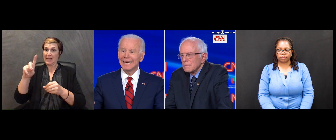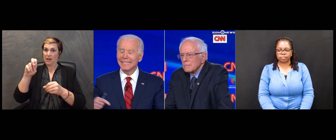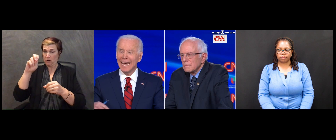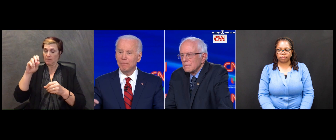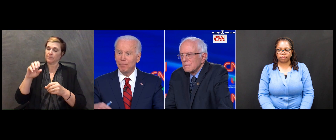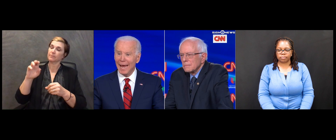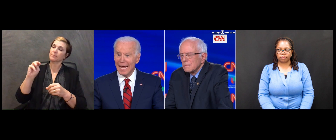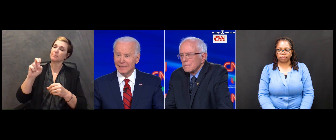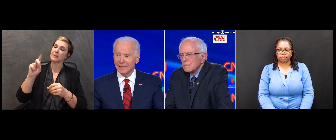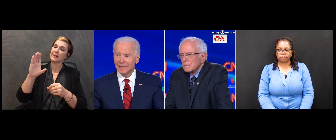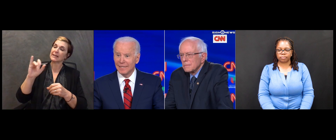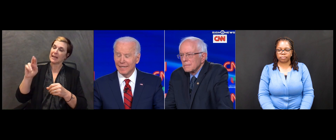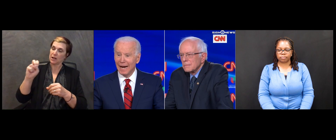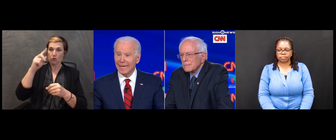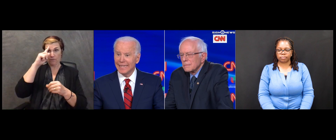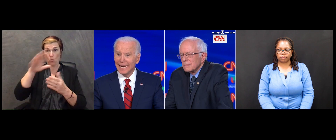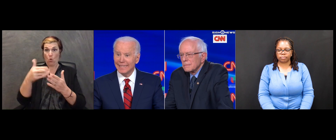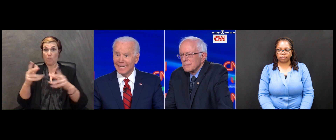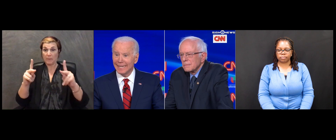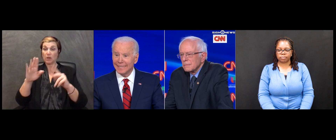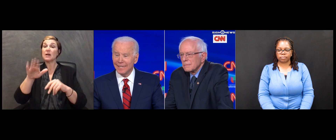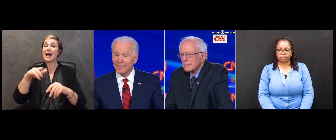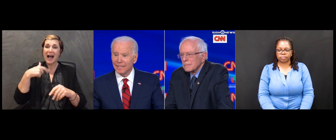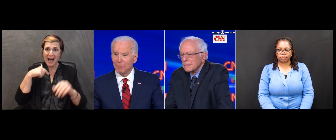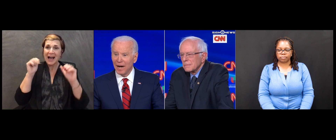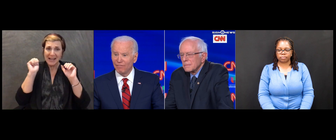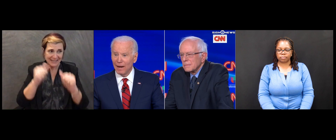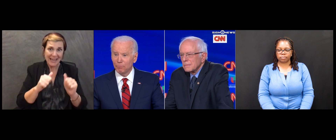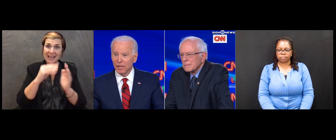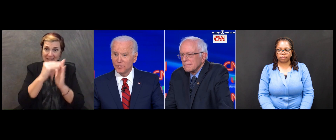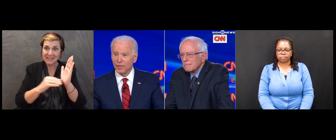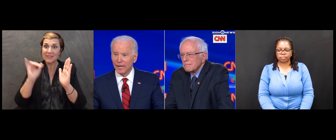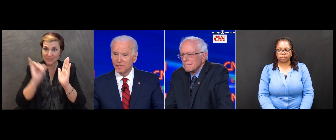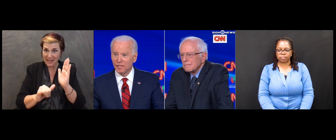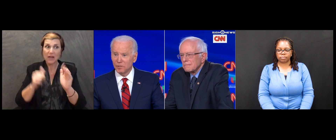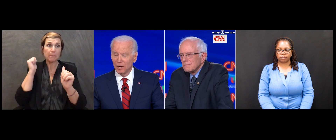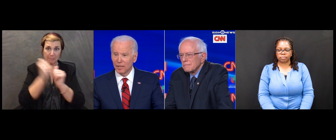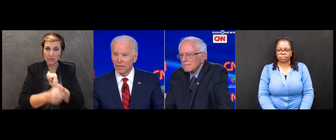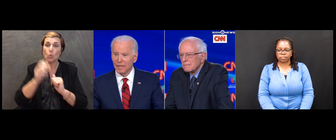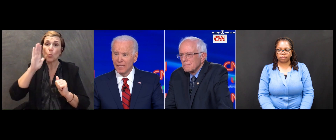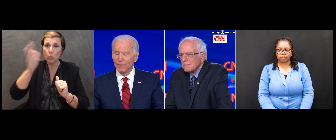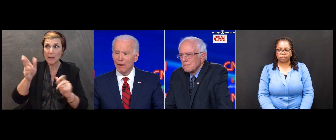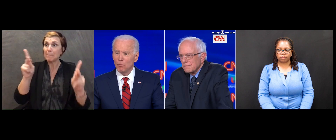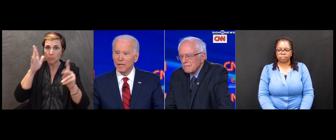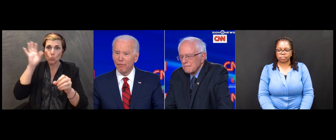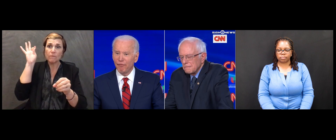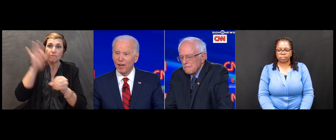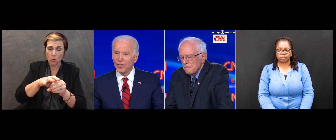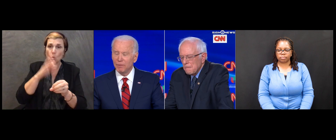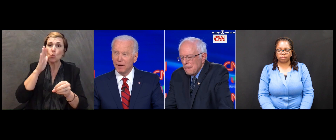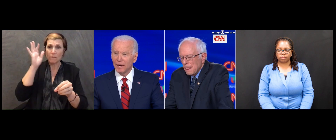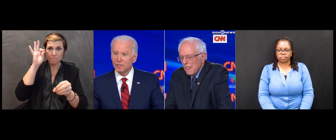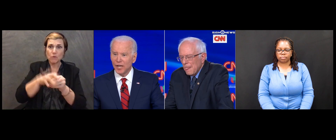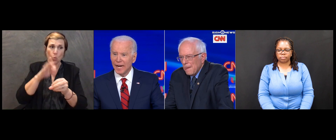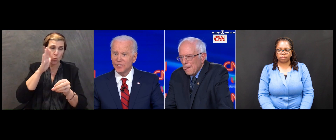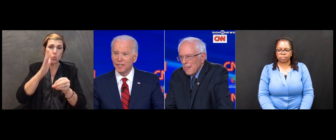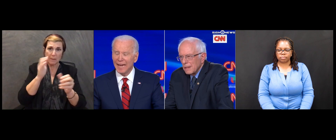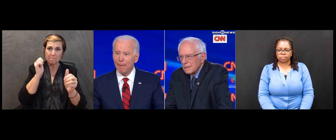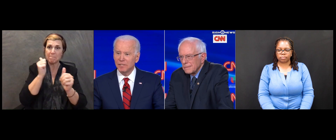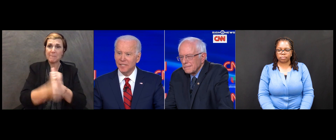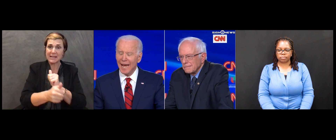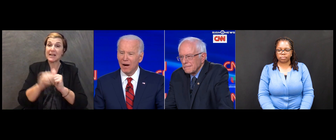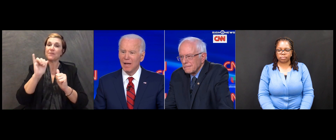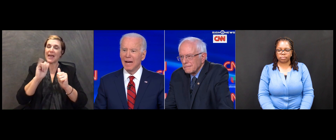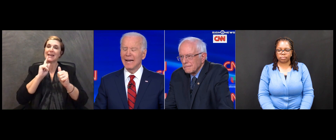can get that passed. I can get that done if I'm president of the United States of America. That will be a fundamental change,